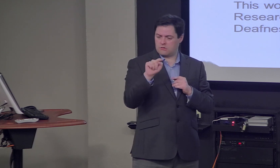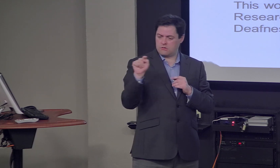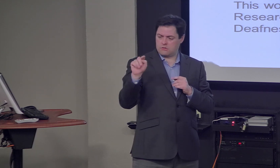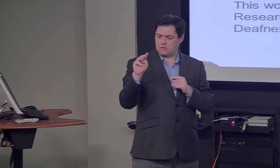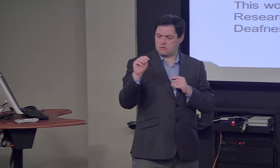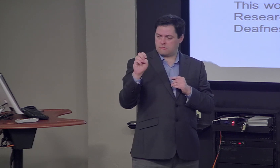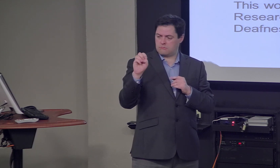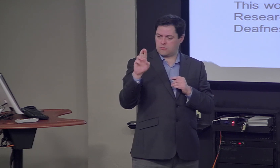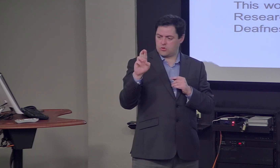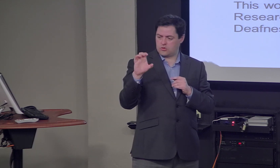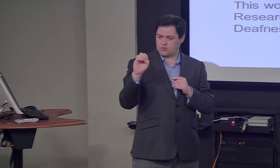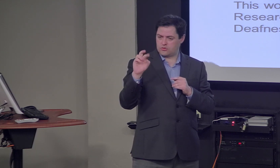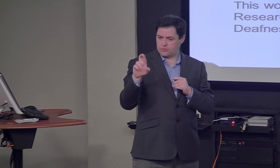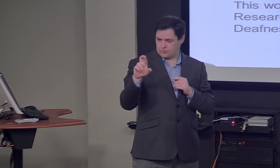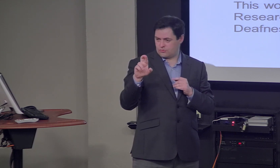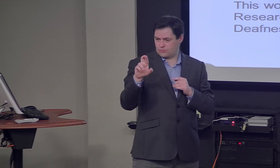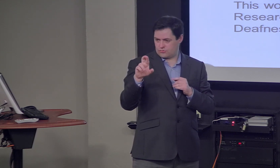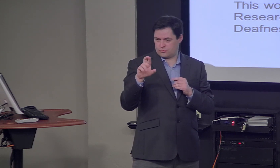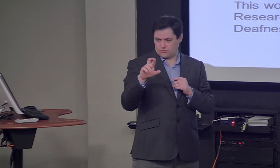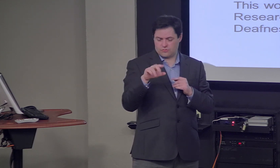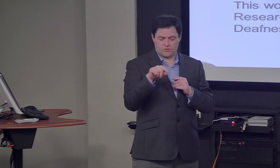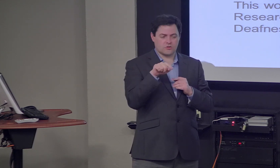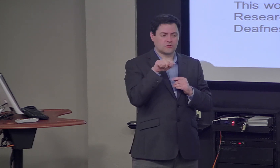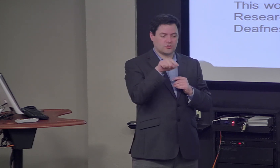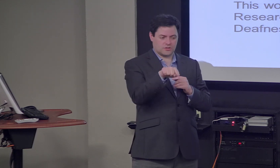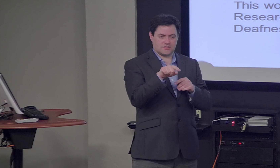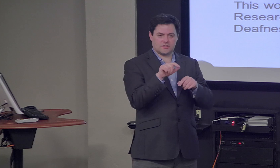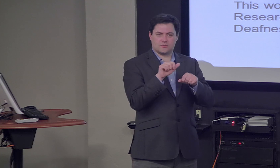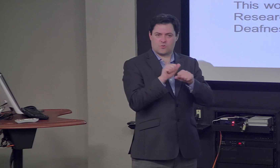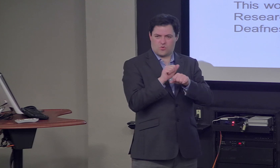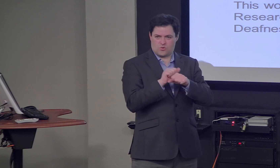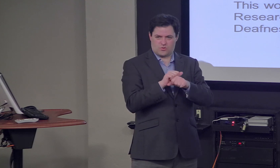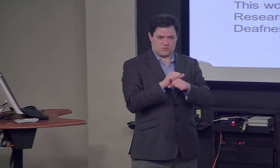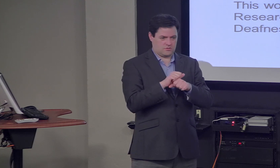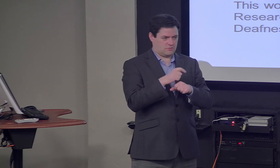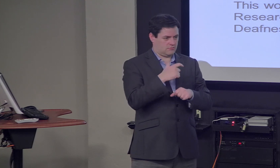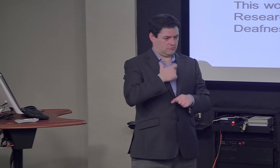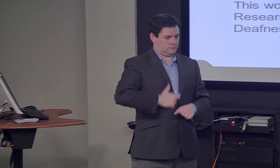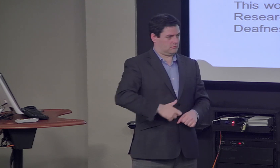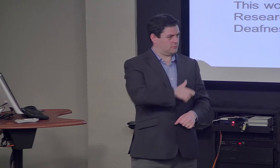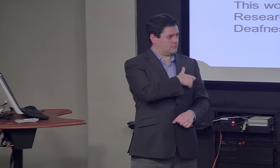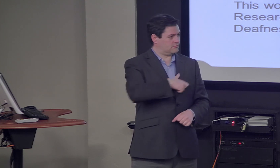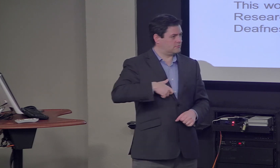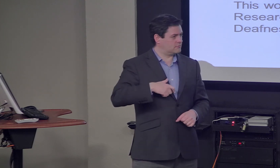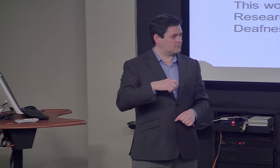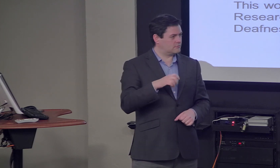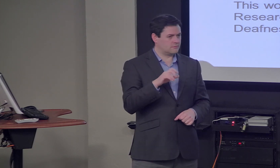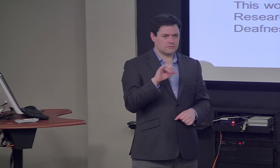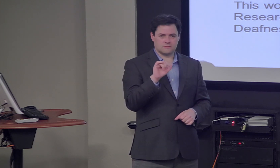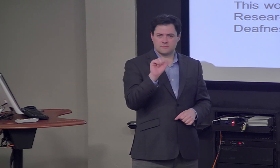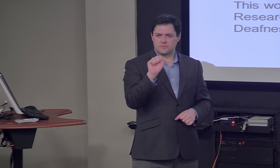Barbara Bozer Mercer is a researcher who has done some work in Switzerland.